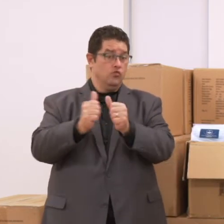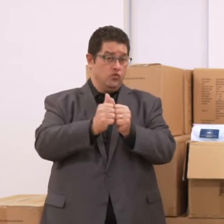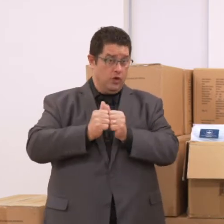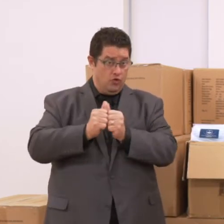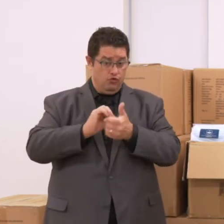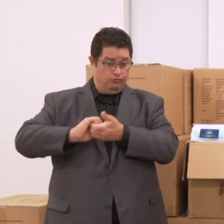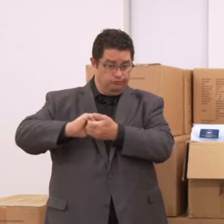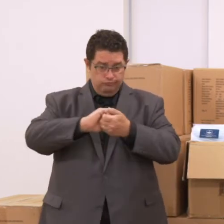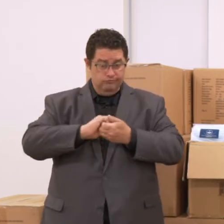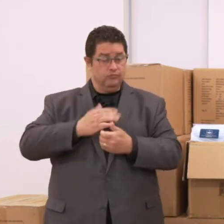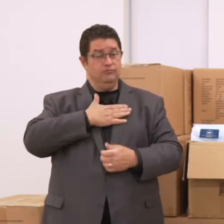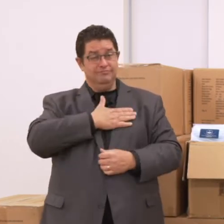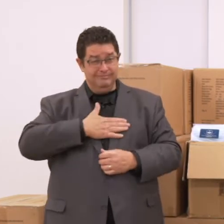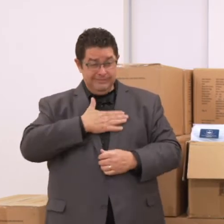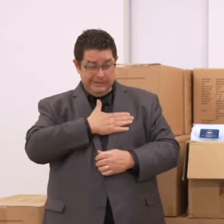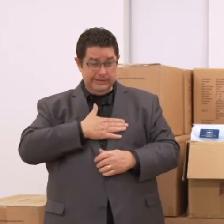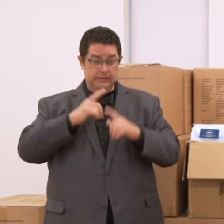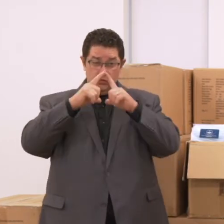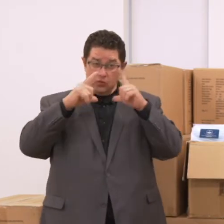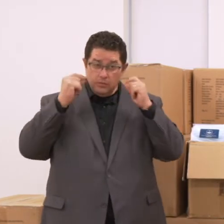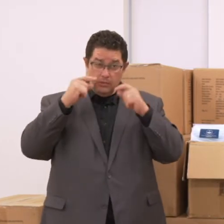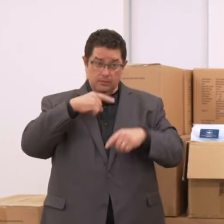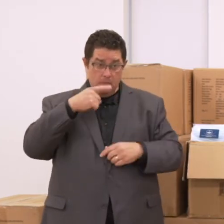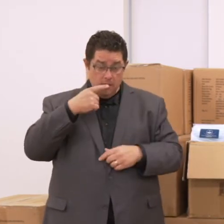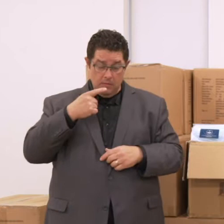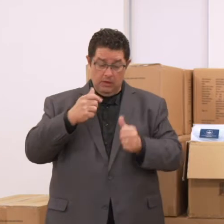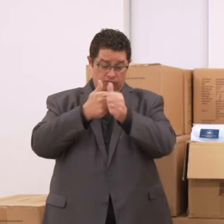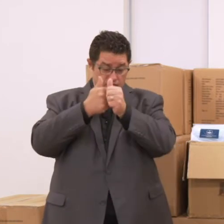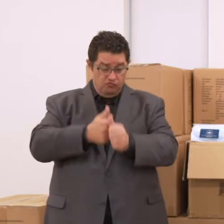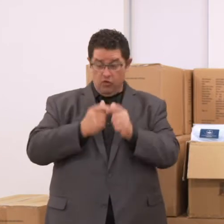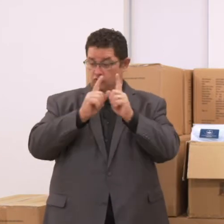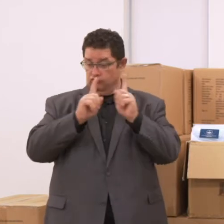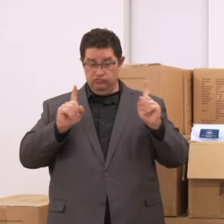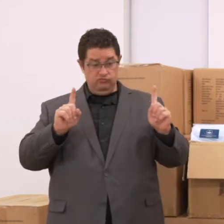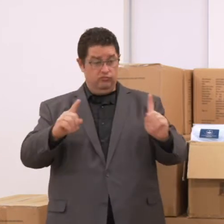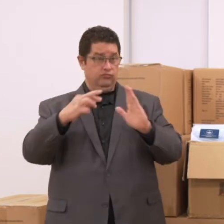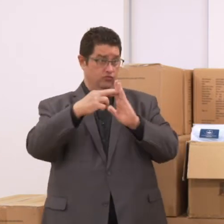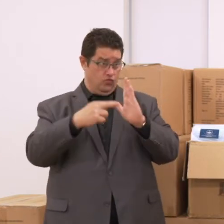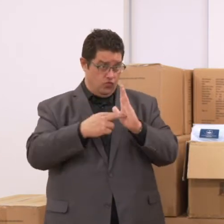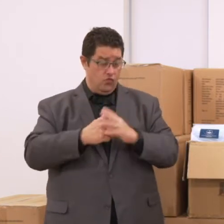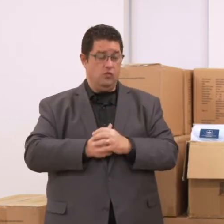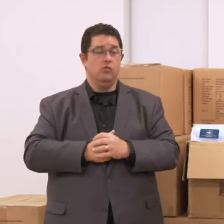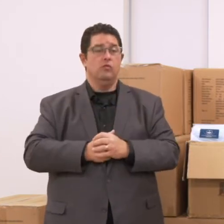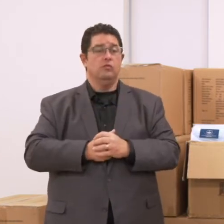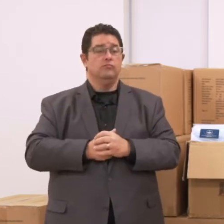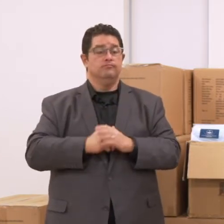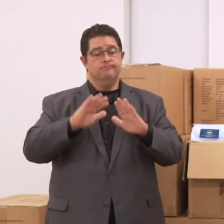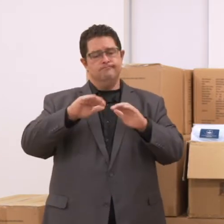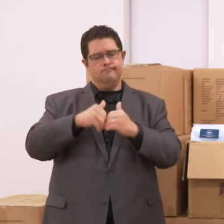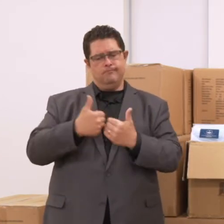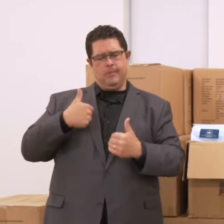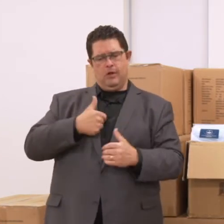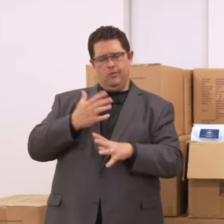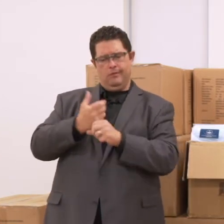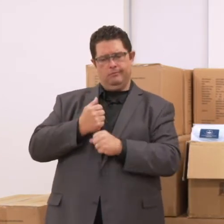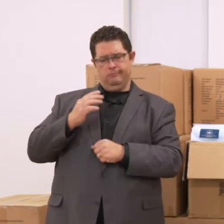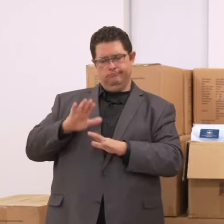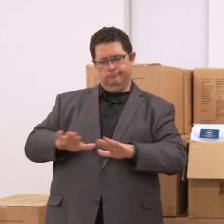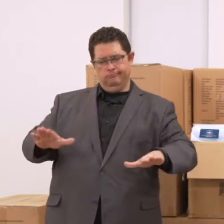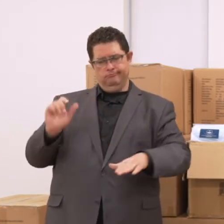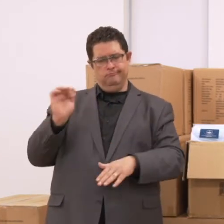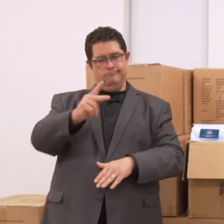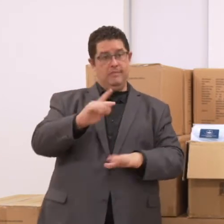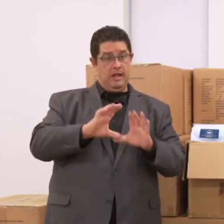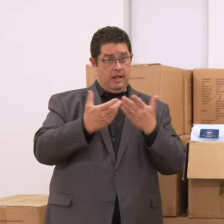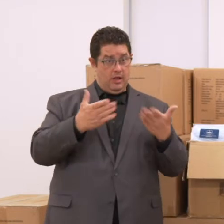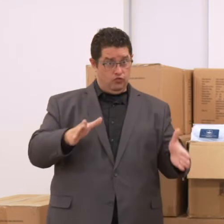So please wear a mask in public and continue to follow our social distancing guidelines. The way we get our kids back into classrooms